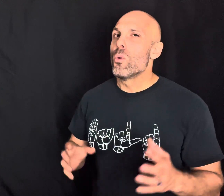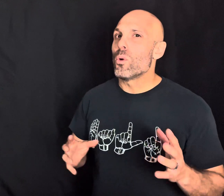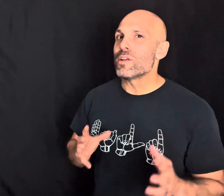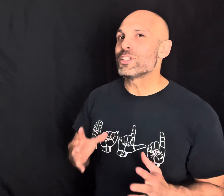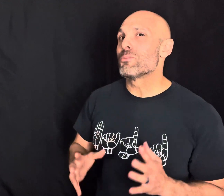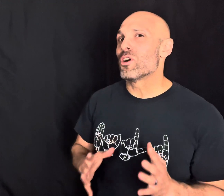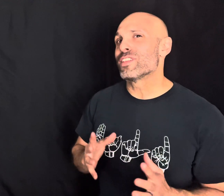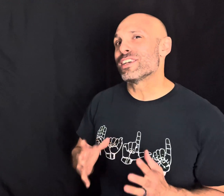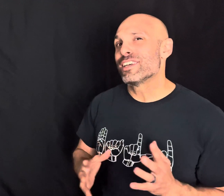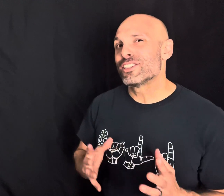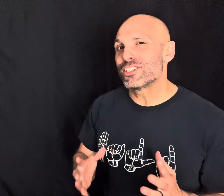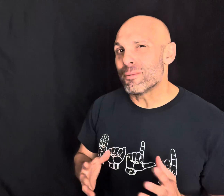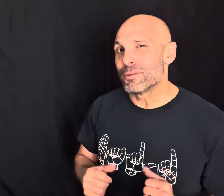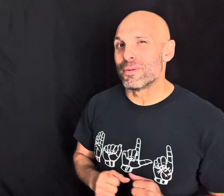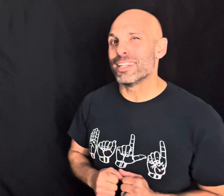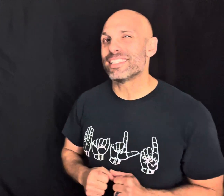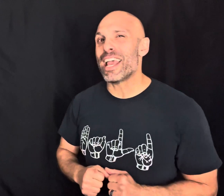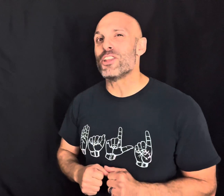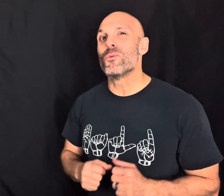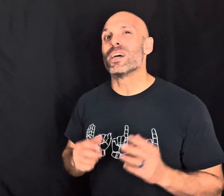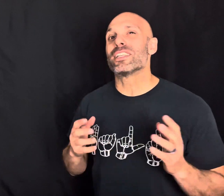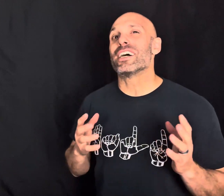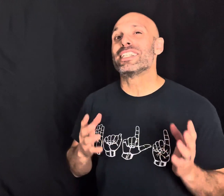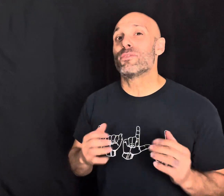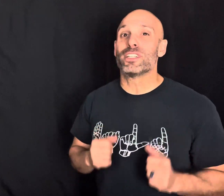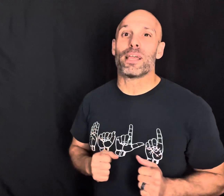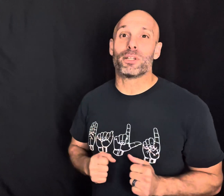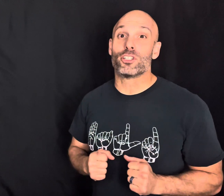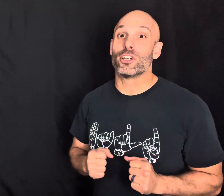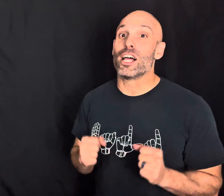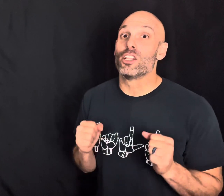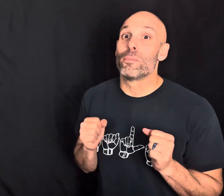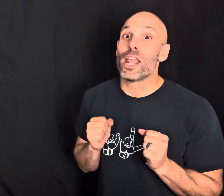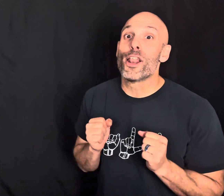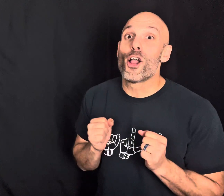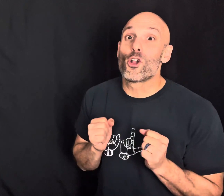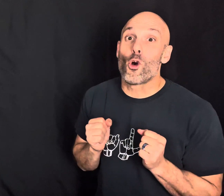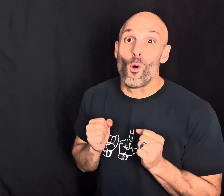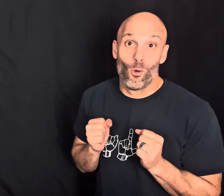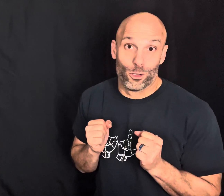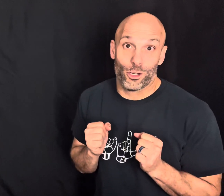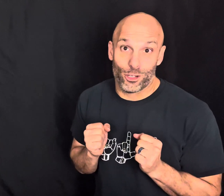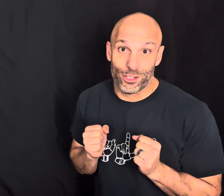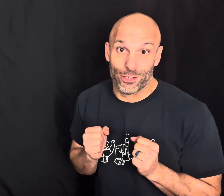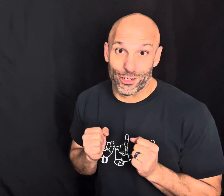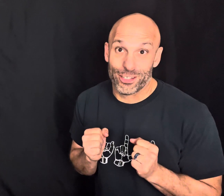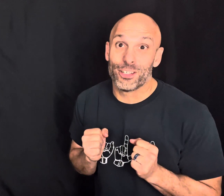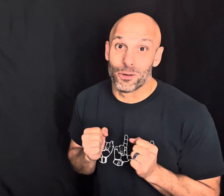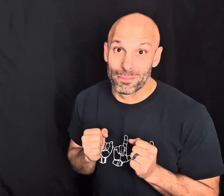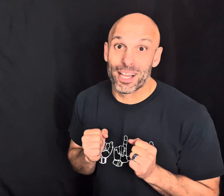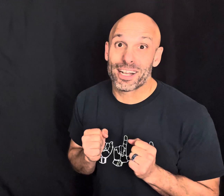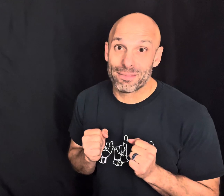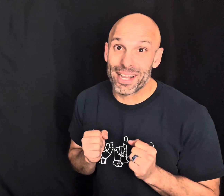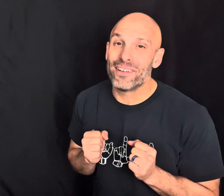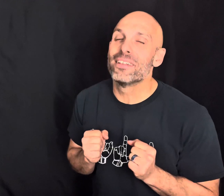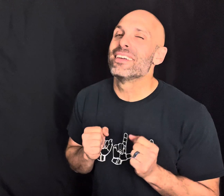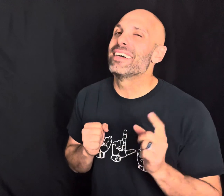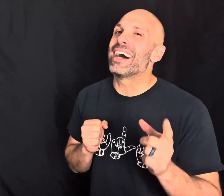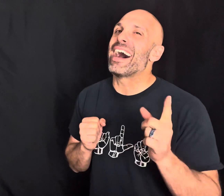What if it's more of the summer months and you want a different type of dessert, a little bit colder dessert? You know what I'm talking about?